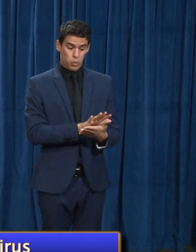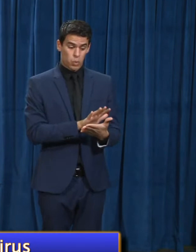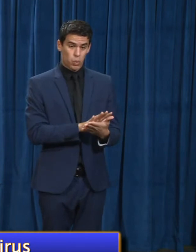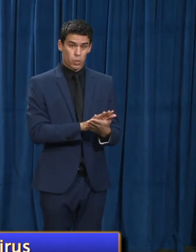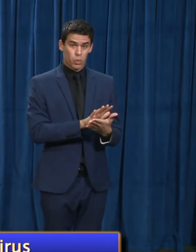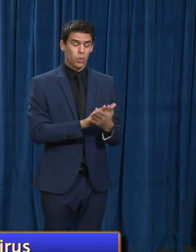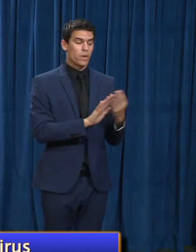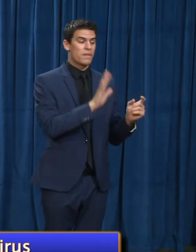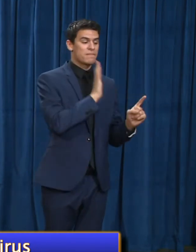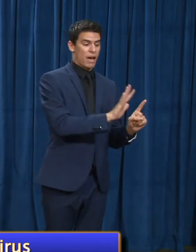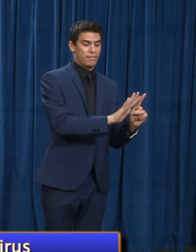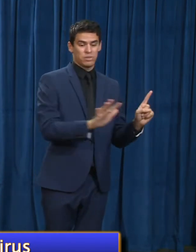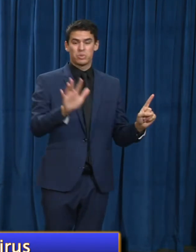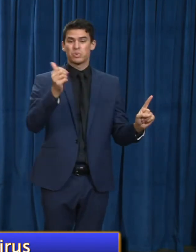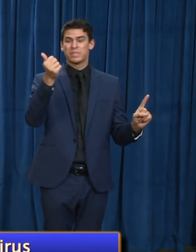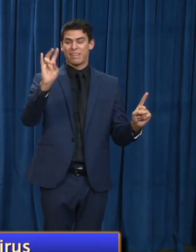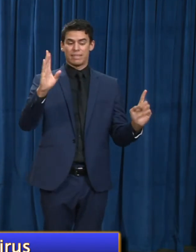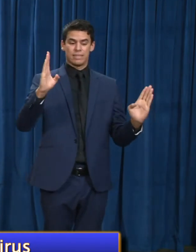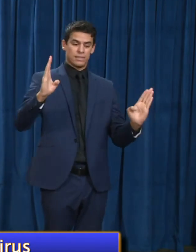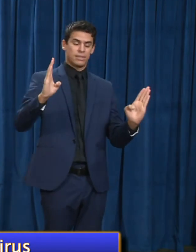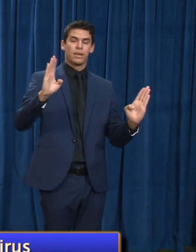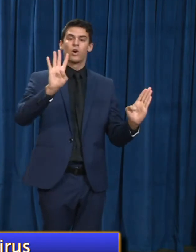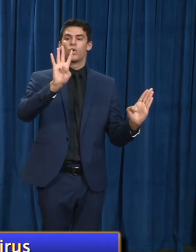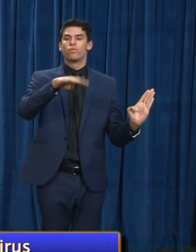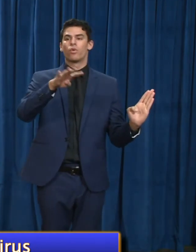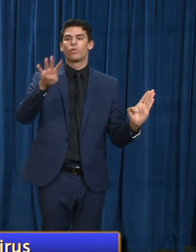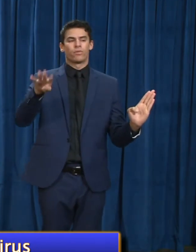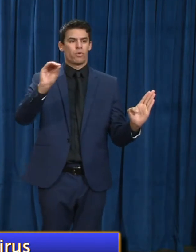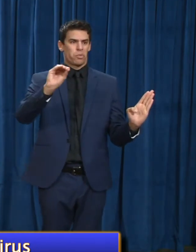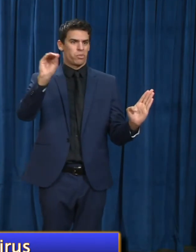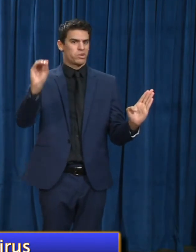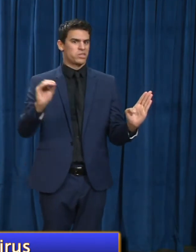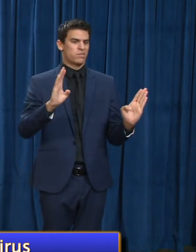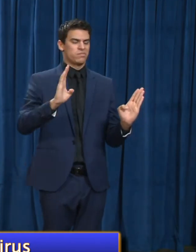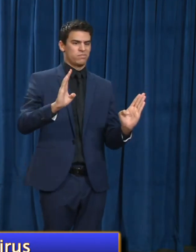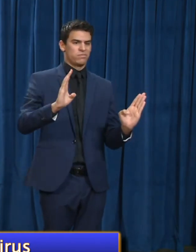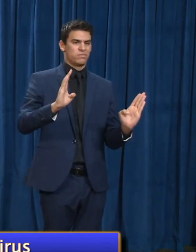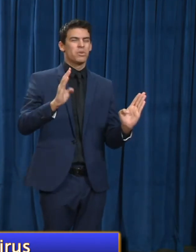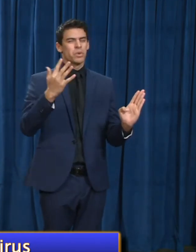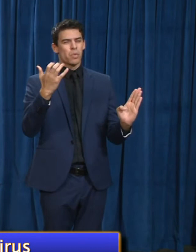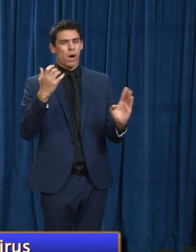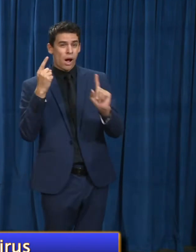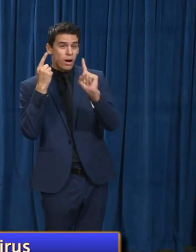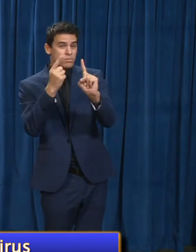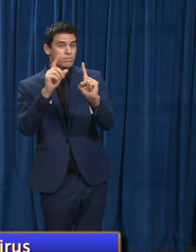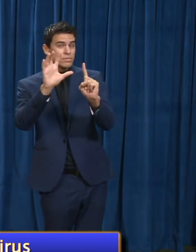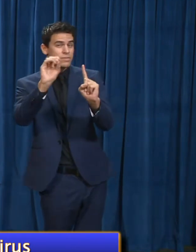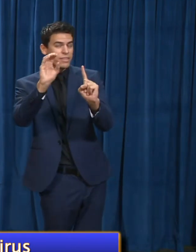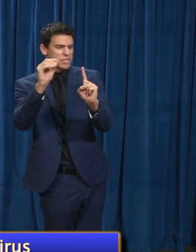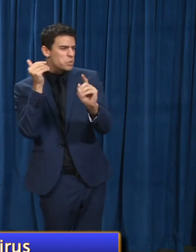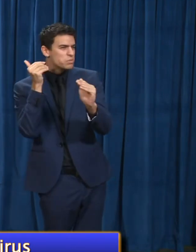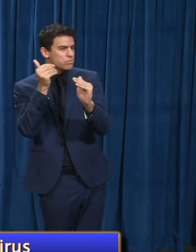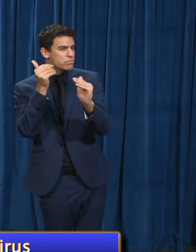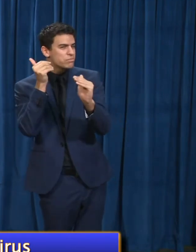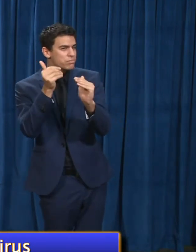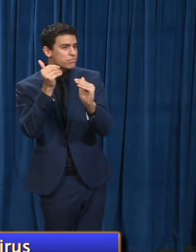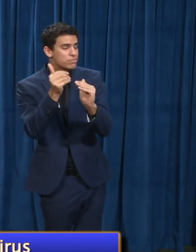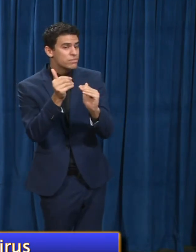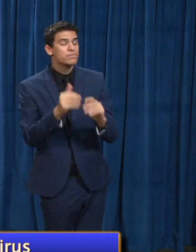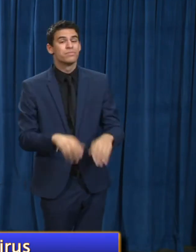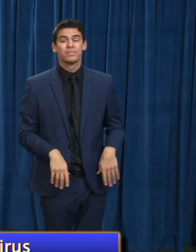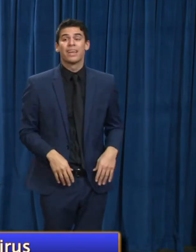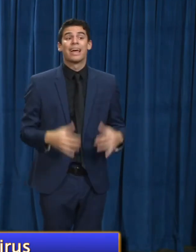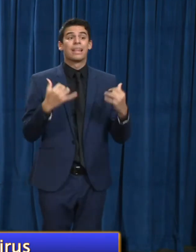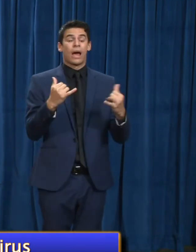17, and that's at 44%. We want it to be at 50, so we are getting close to that. 18 years